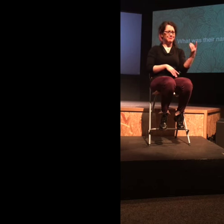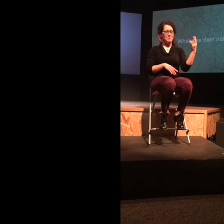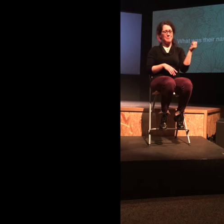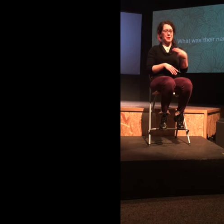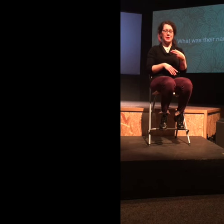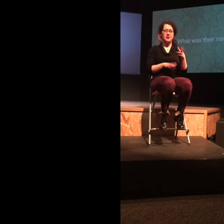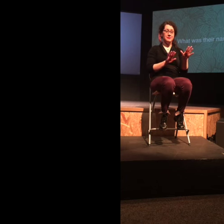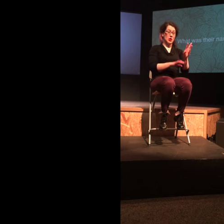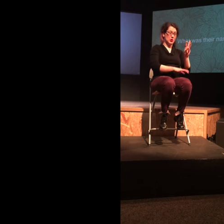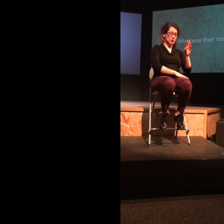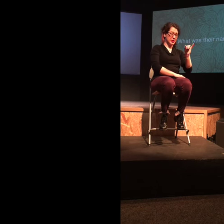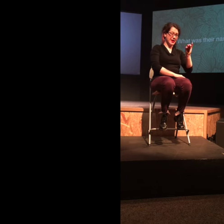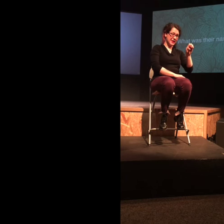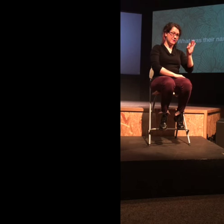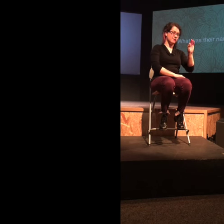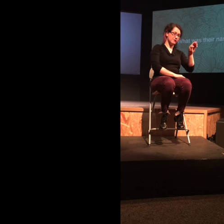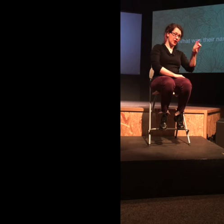Winifred, Skeeter, those are the winners today.